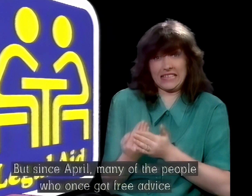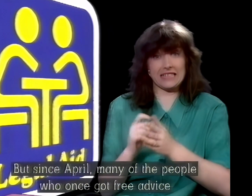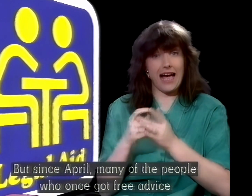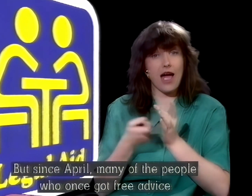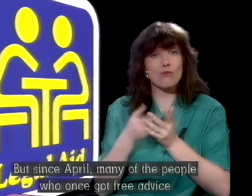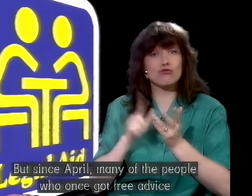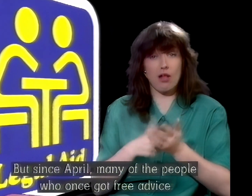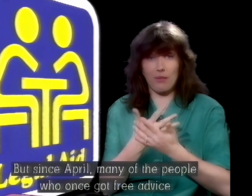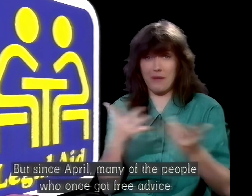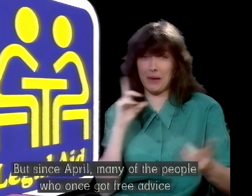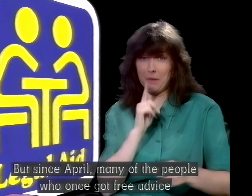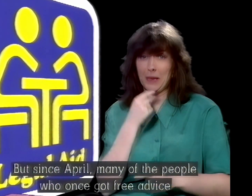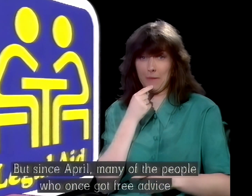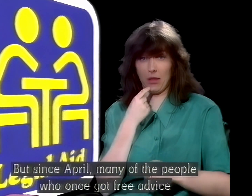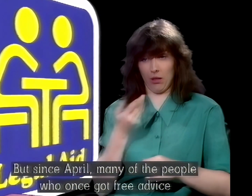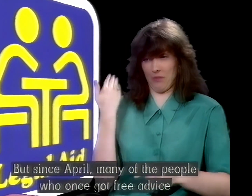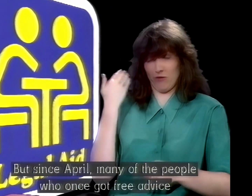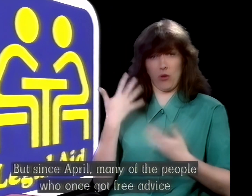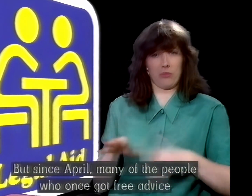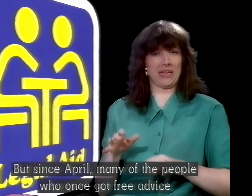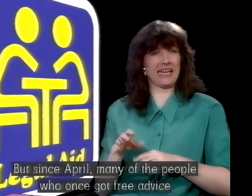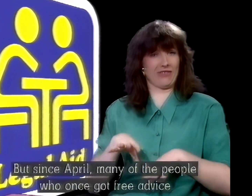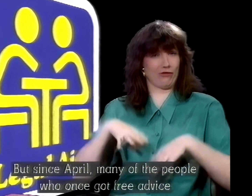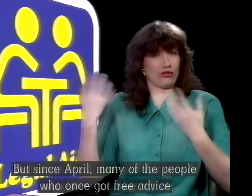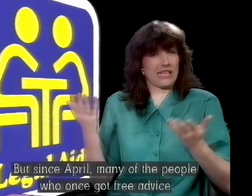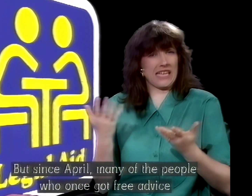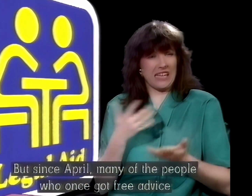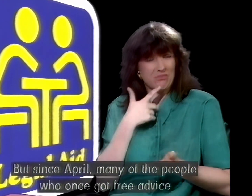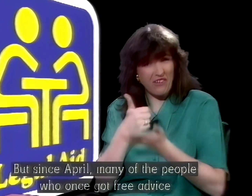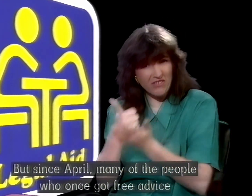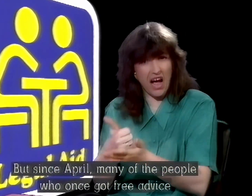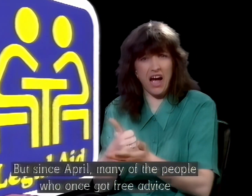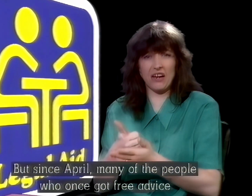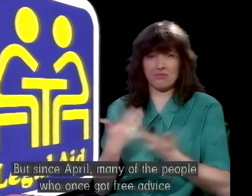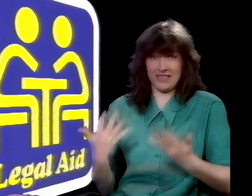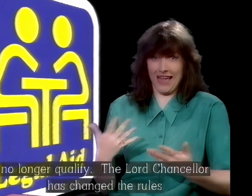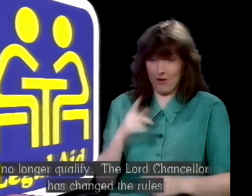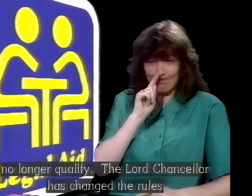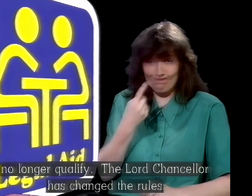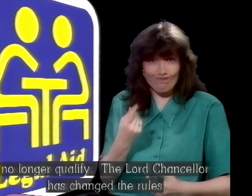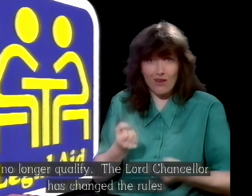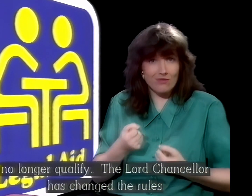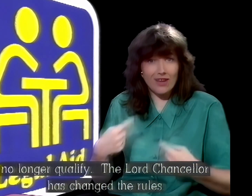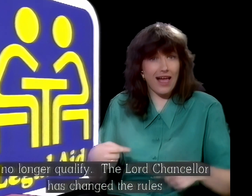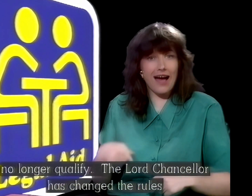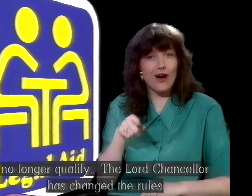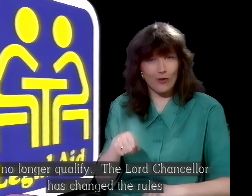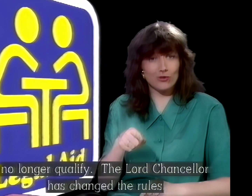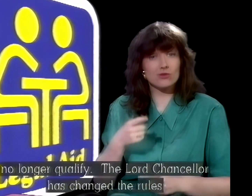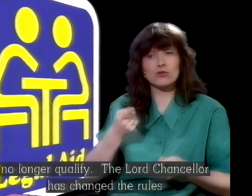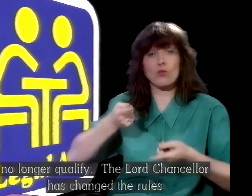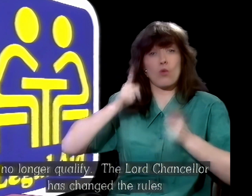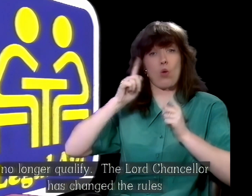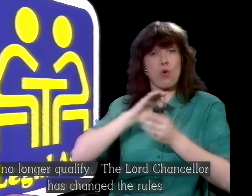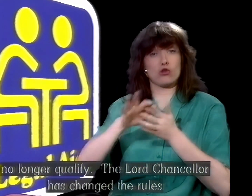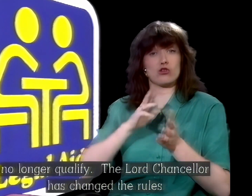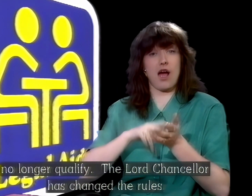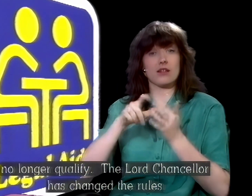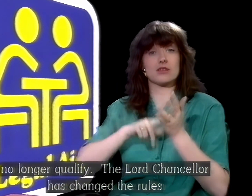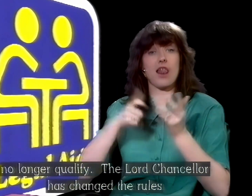But since April, many of the people who once got free advice no longer qualify. The Lord